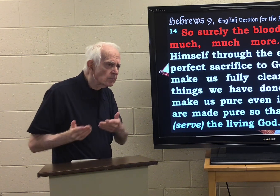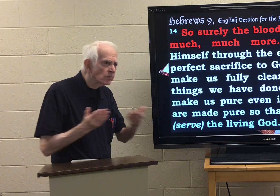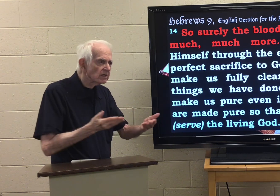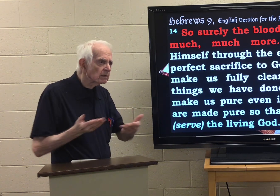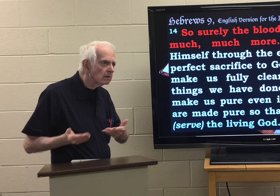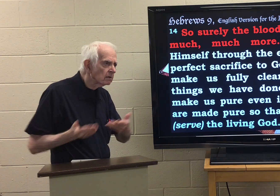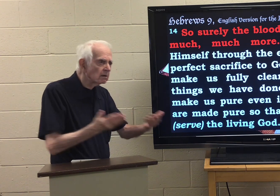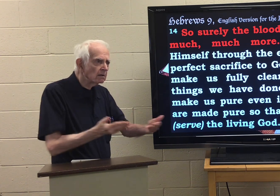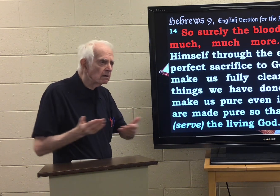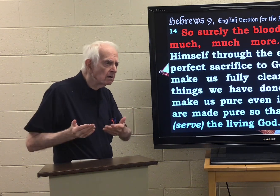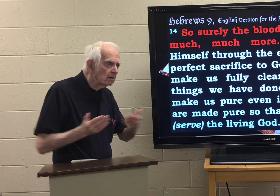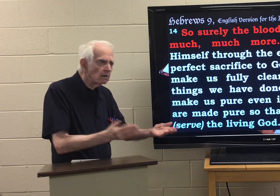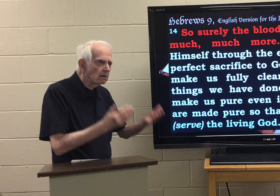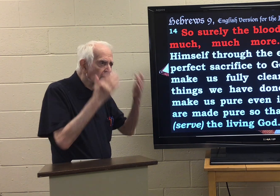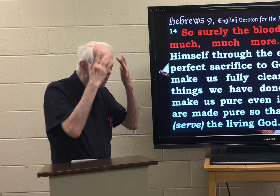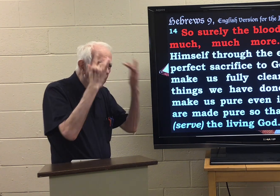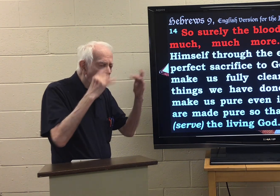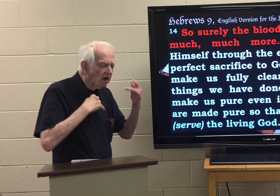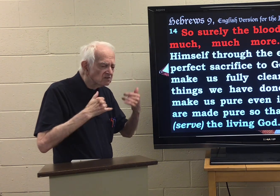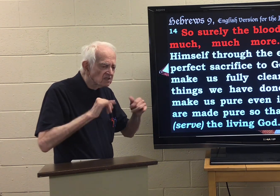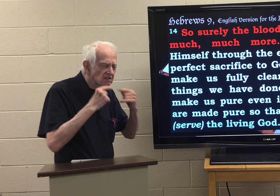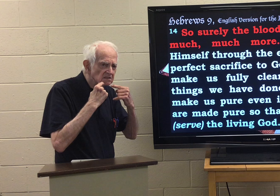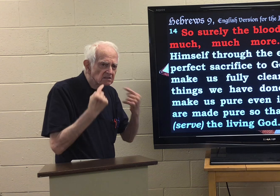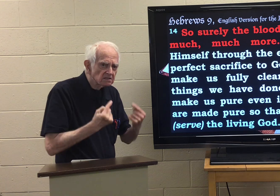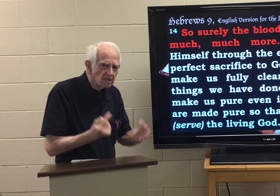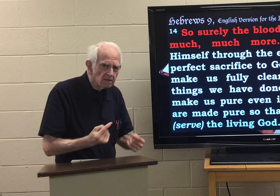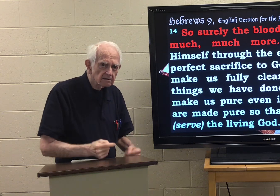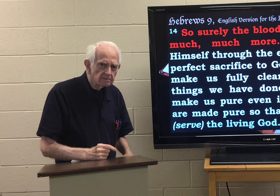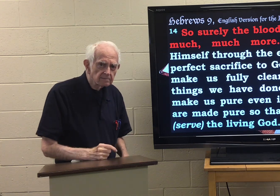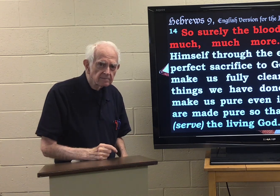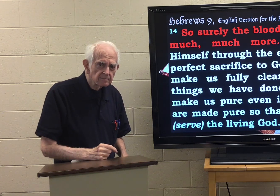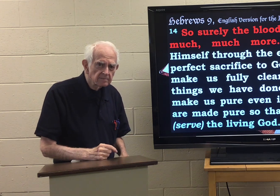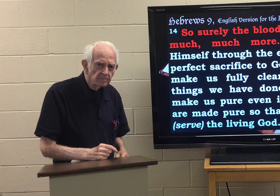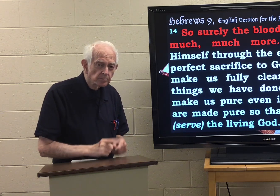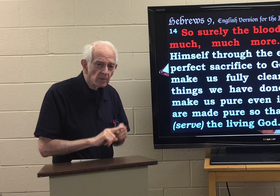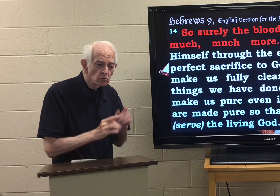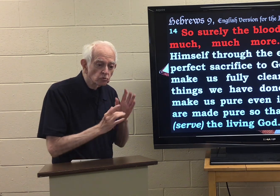again to bring offerings. Why? Because they still sin.